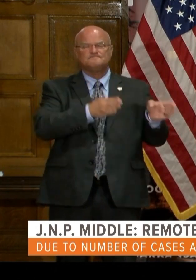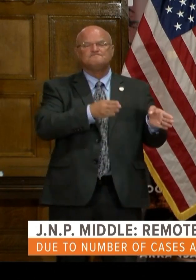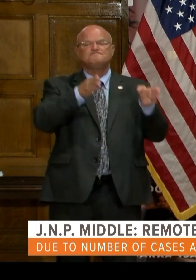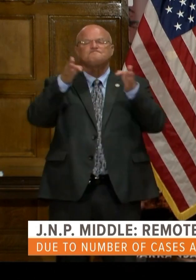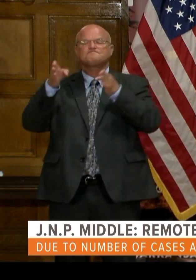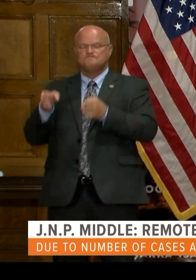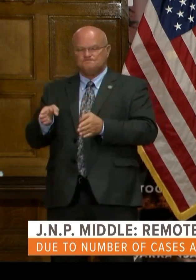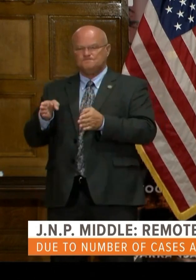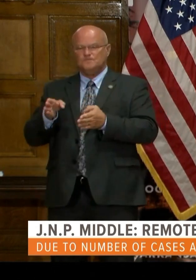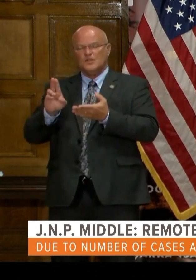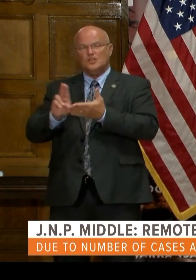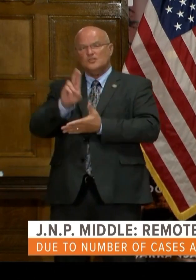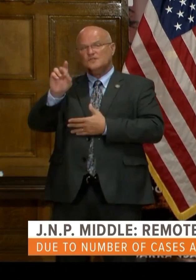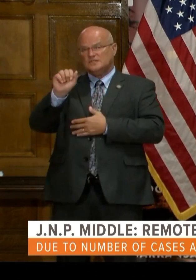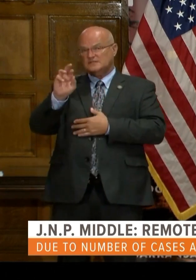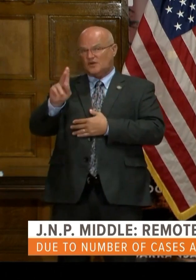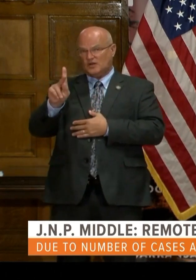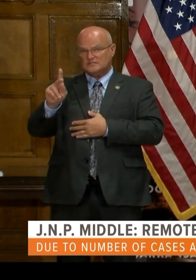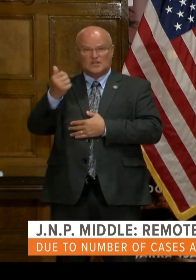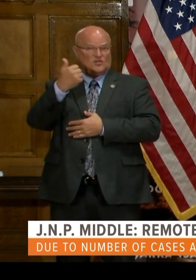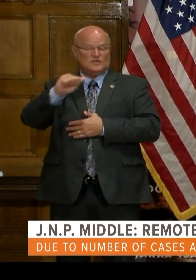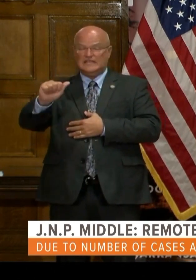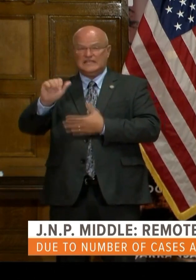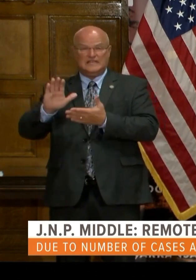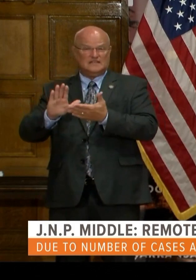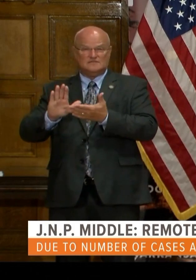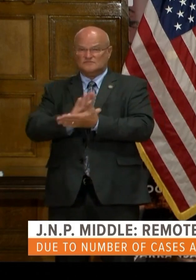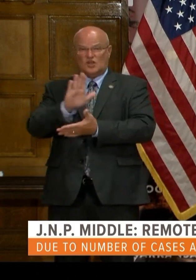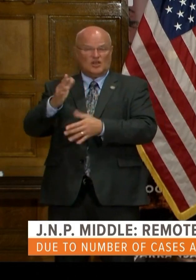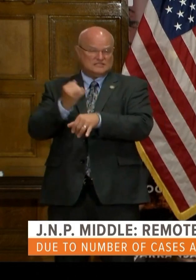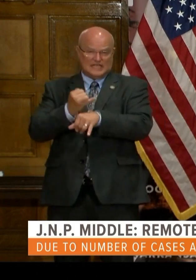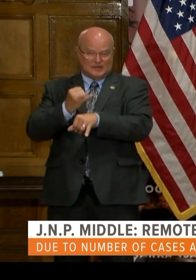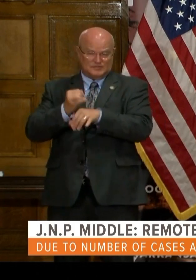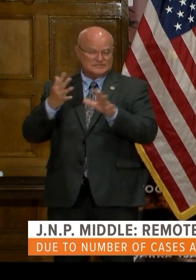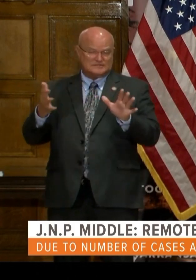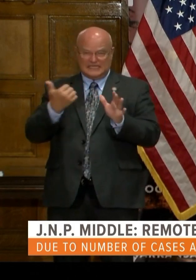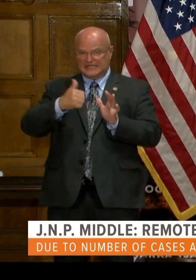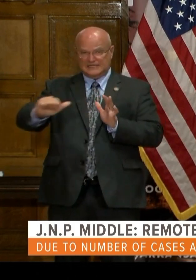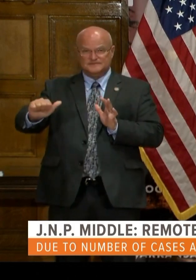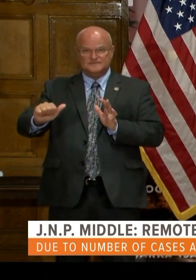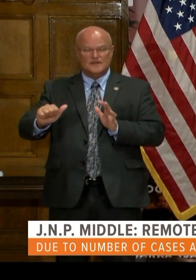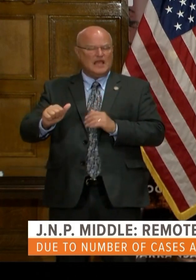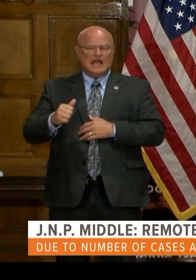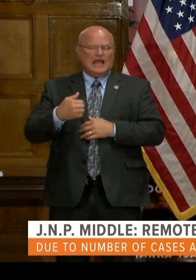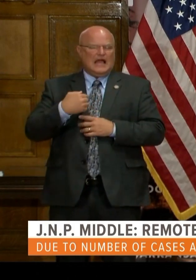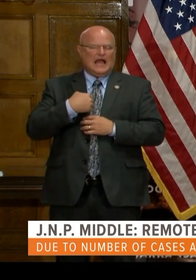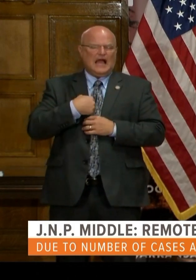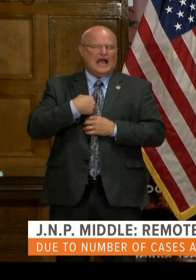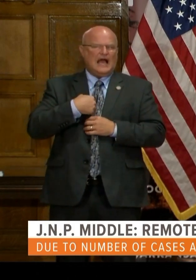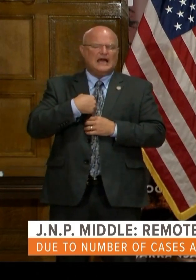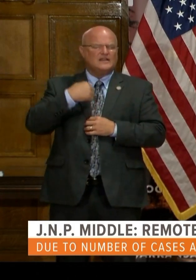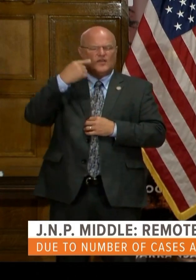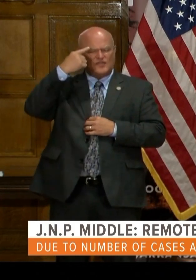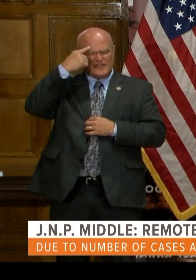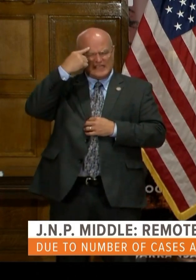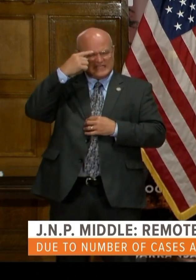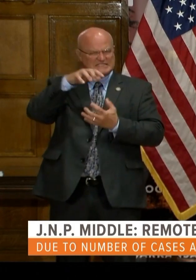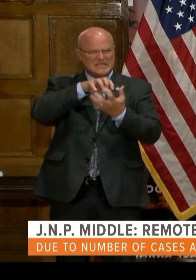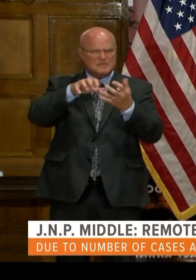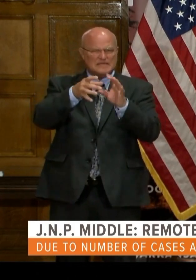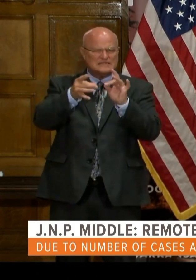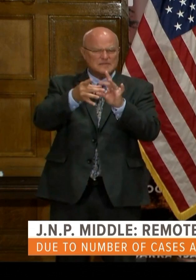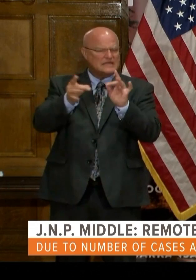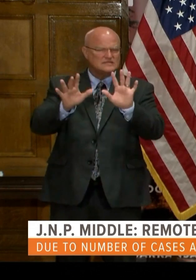of Arkansas or any college campus, no, I don't believe that's a mixed message, but